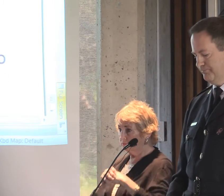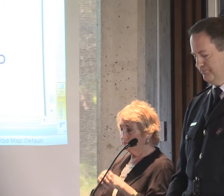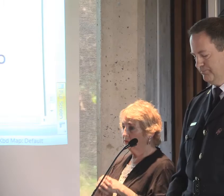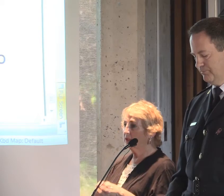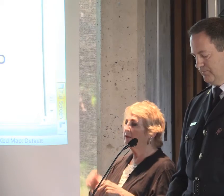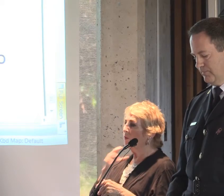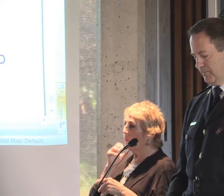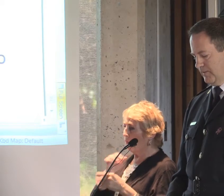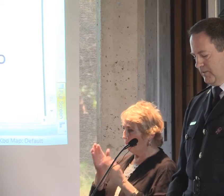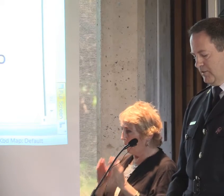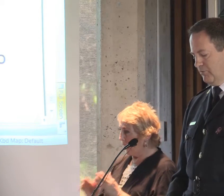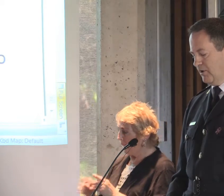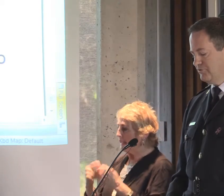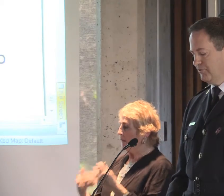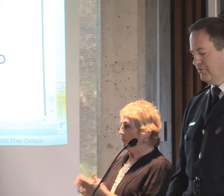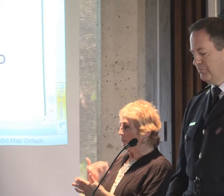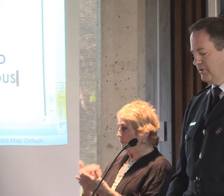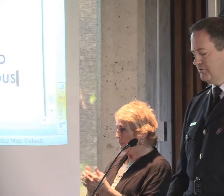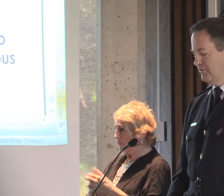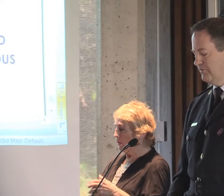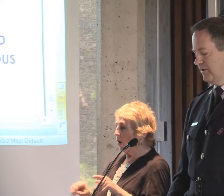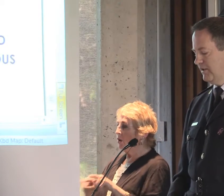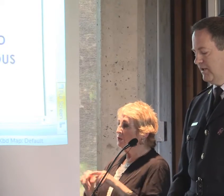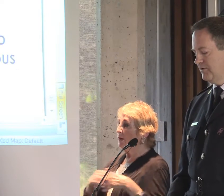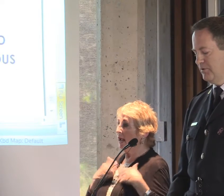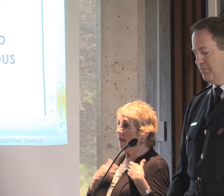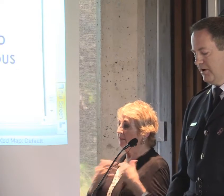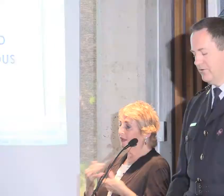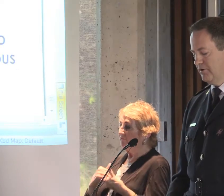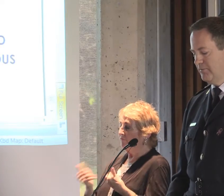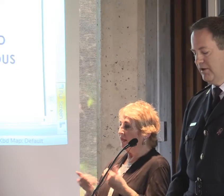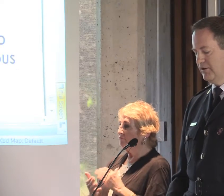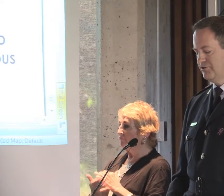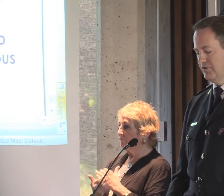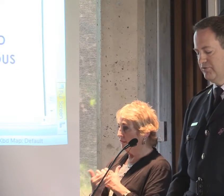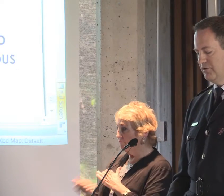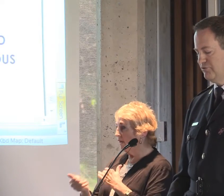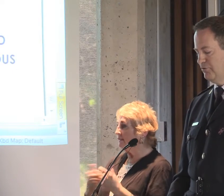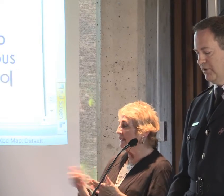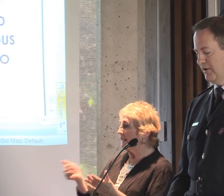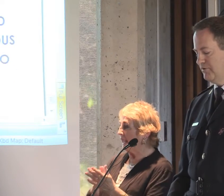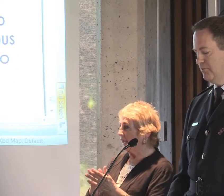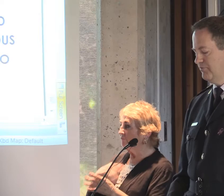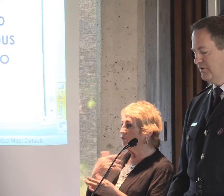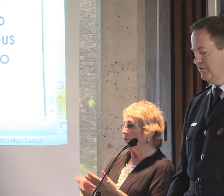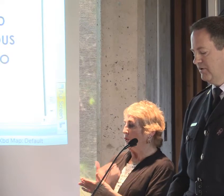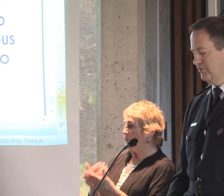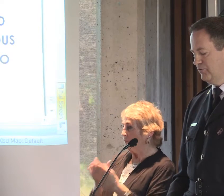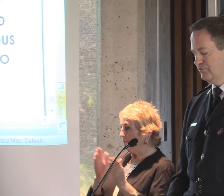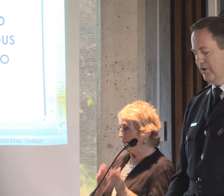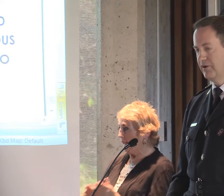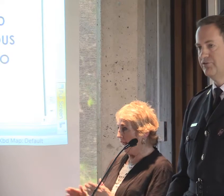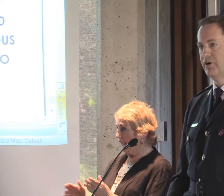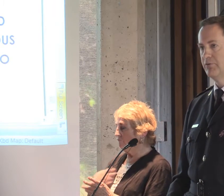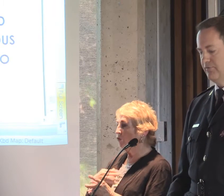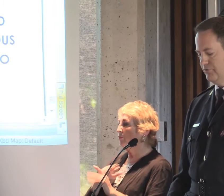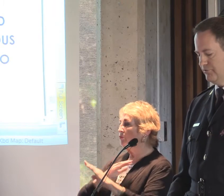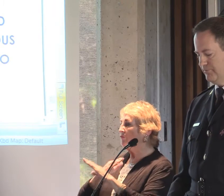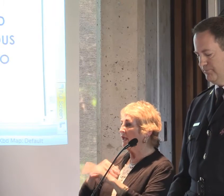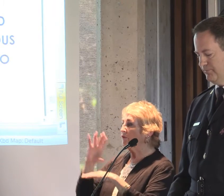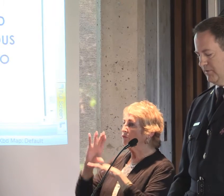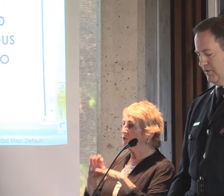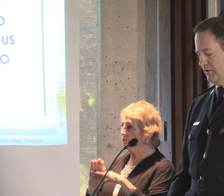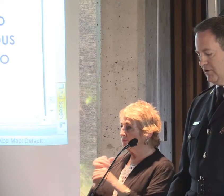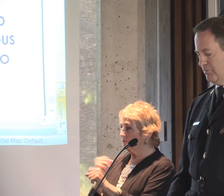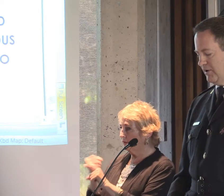plan. We're also very pleased to be invited again to be a partner in the many initiatives in this new plan to prevent and reduce violence in our